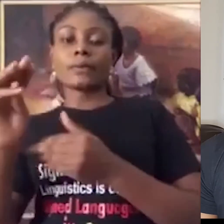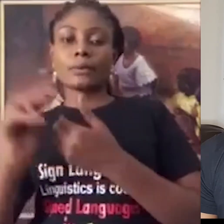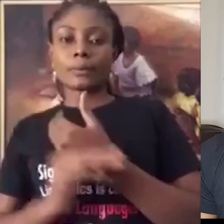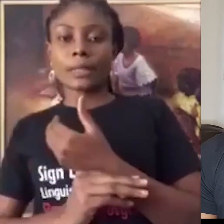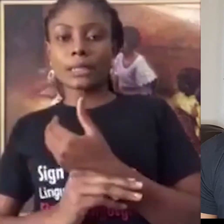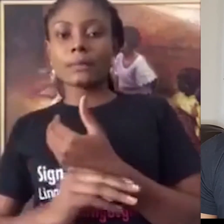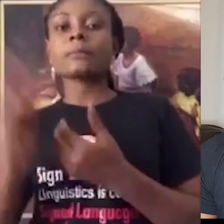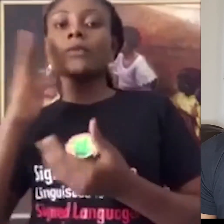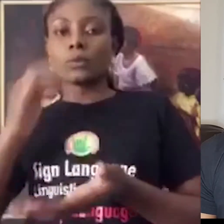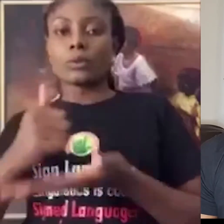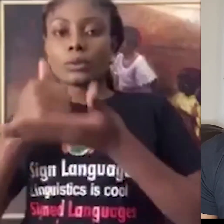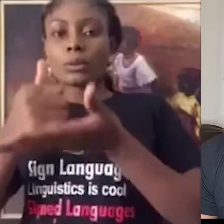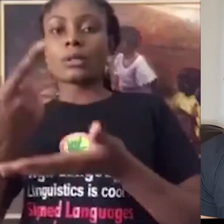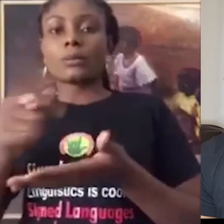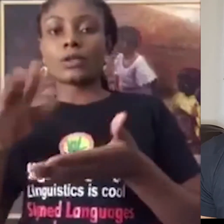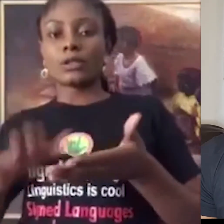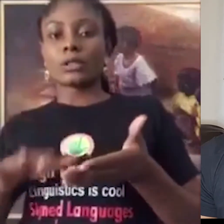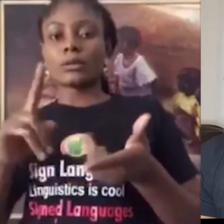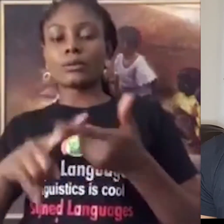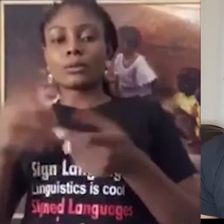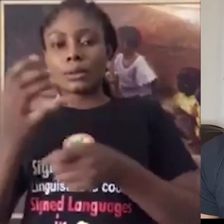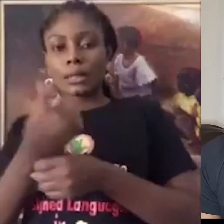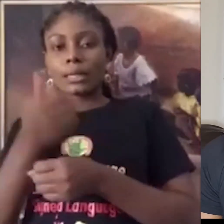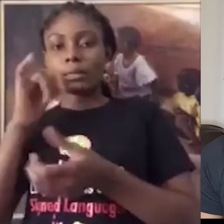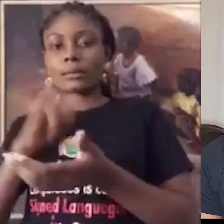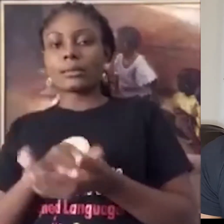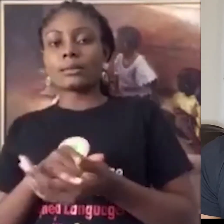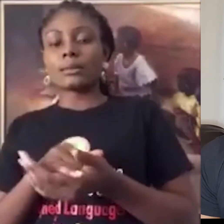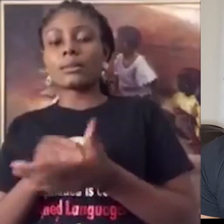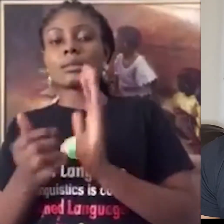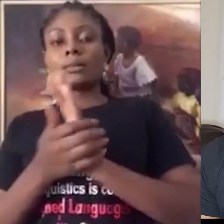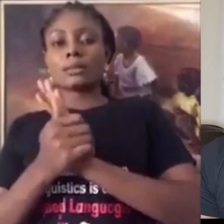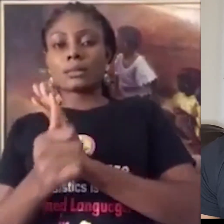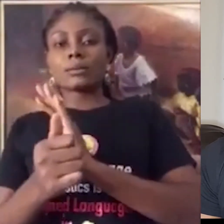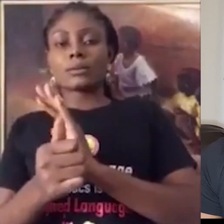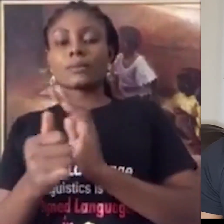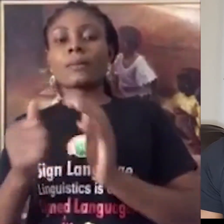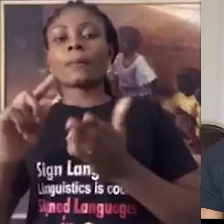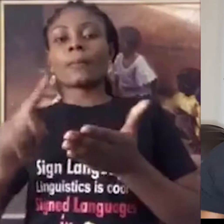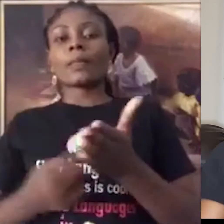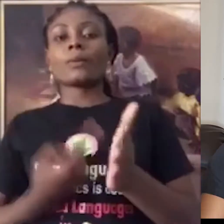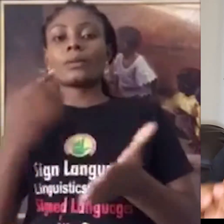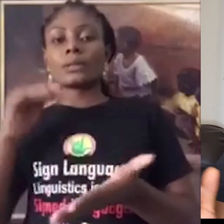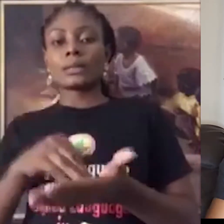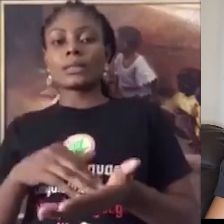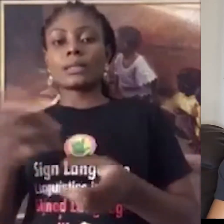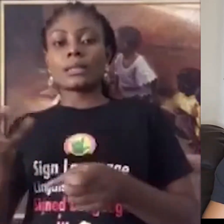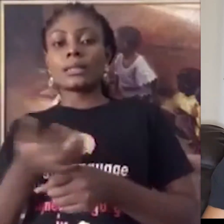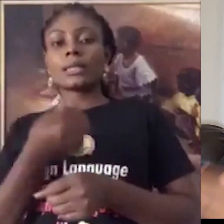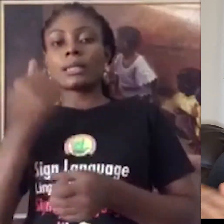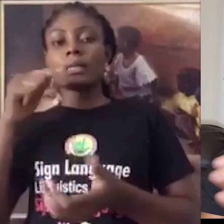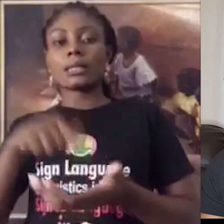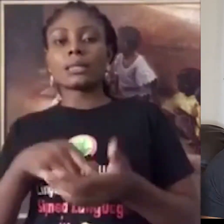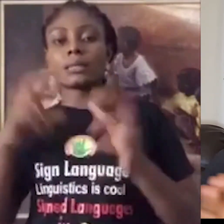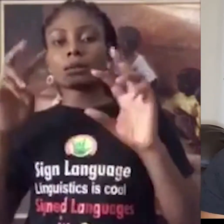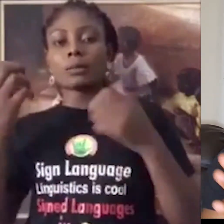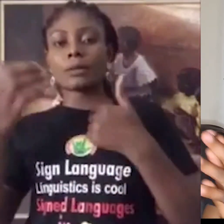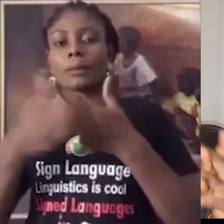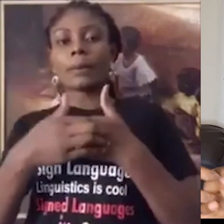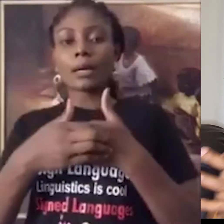development. It will enable the child to acquire all these skills. So once again, taking